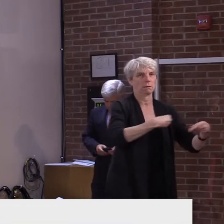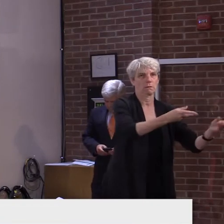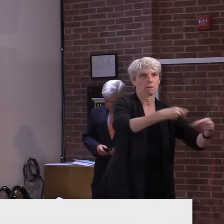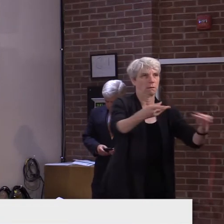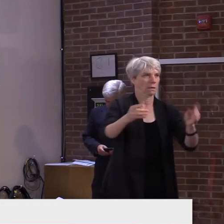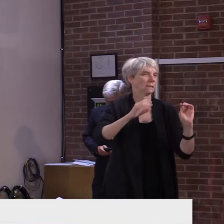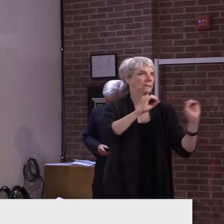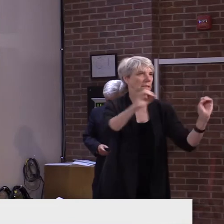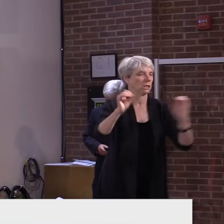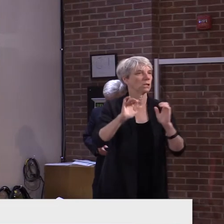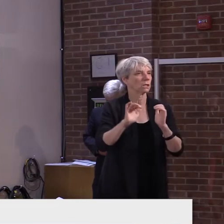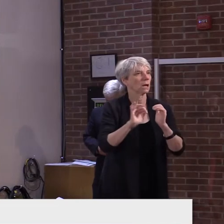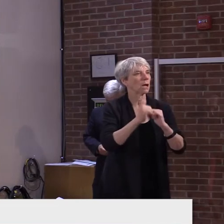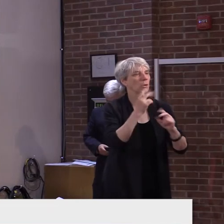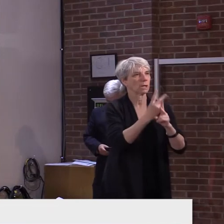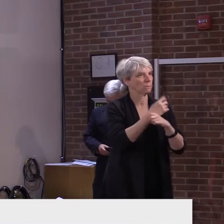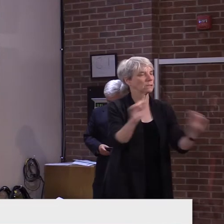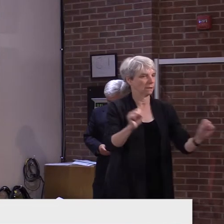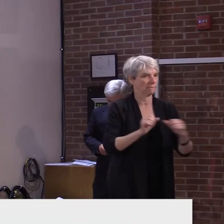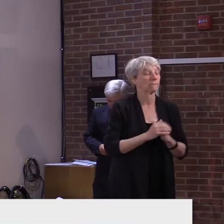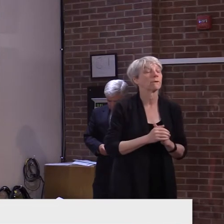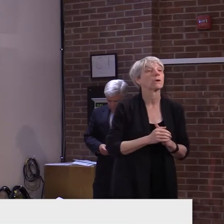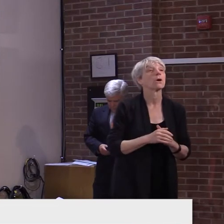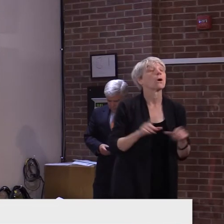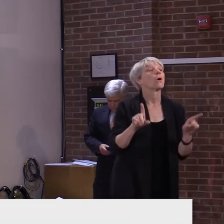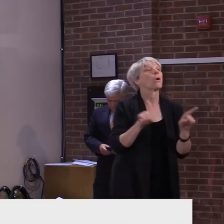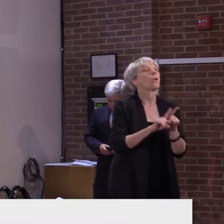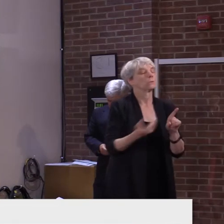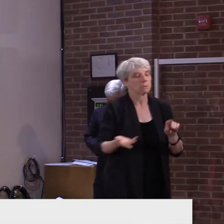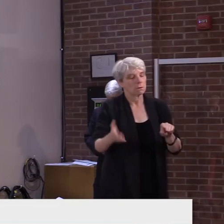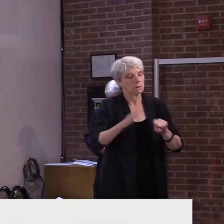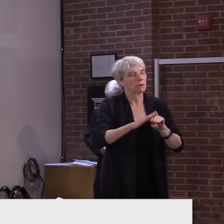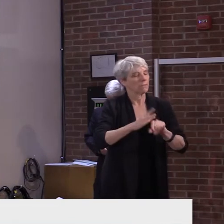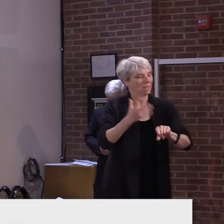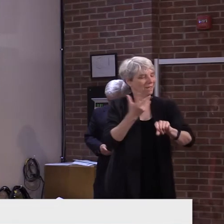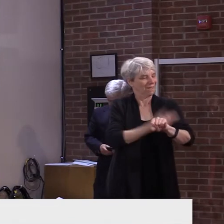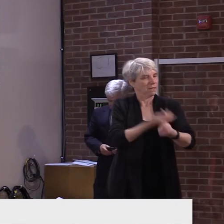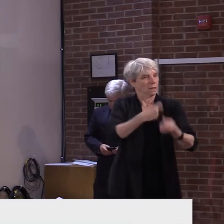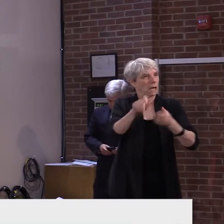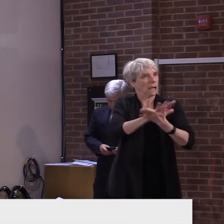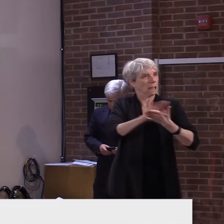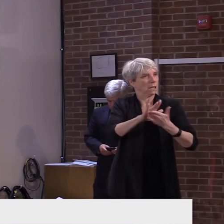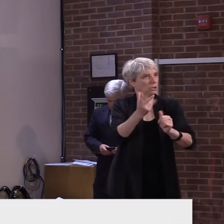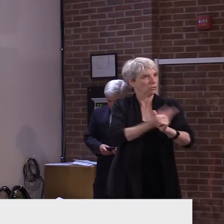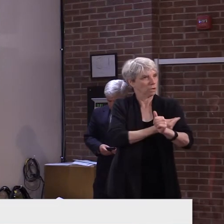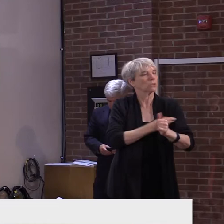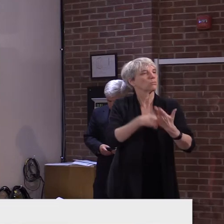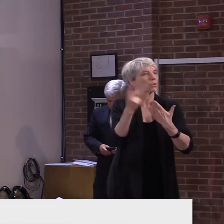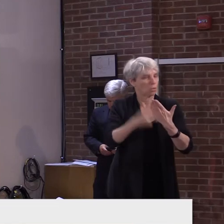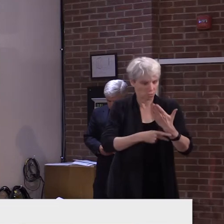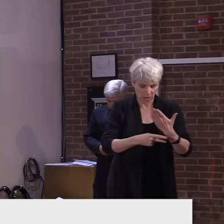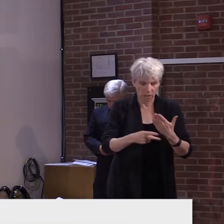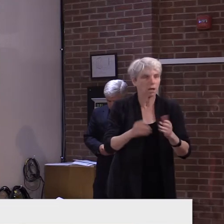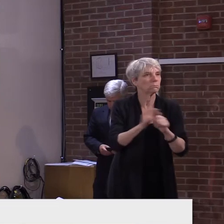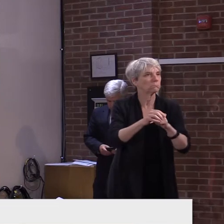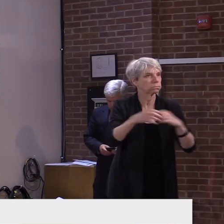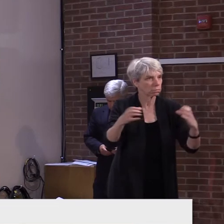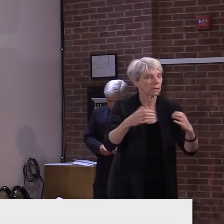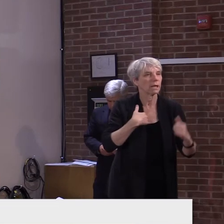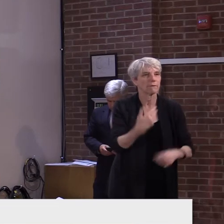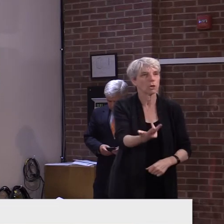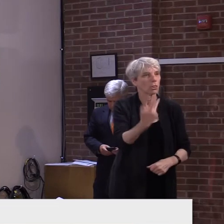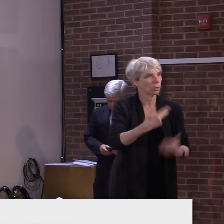our mobile harm reduction and syringe service programs. These are available through three syringe service